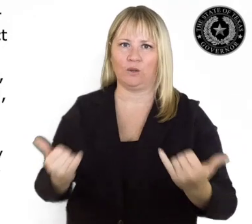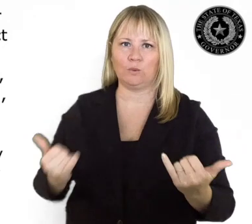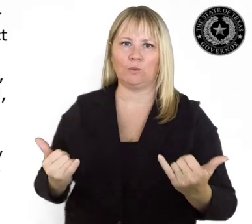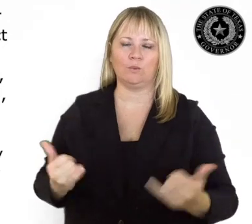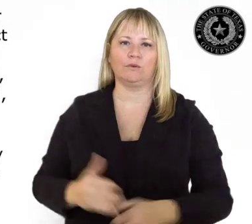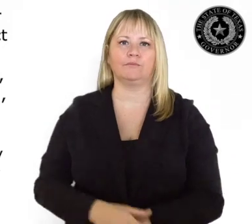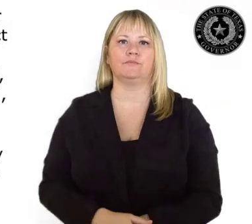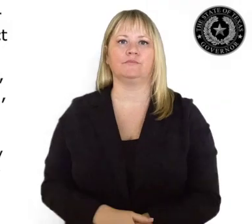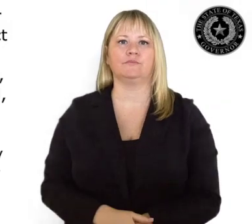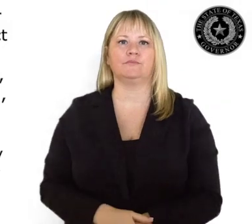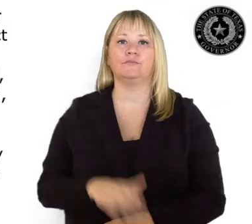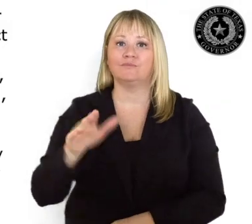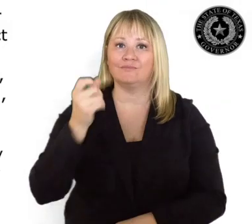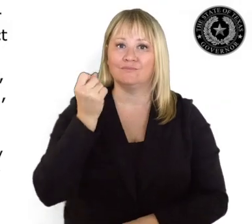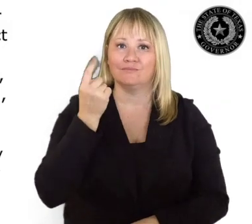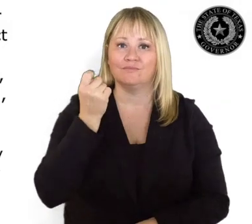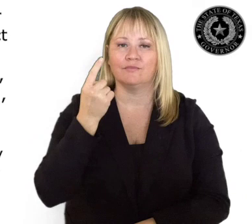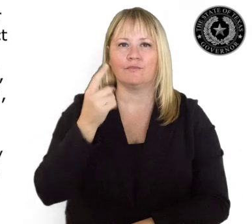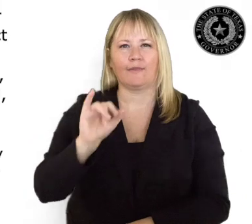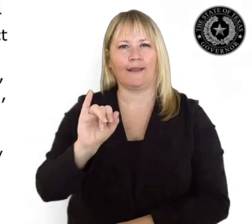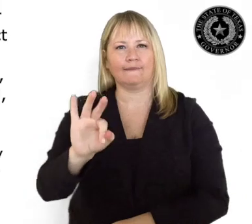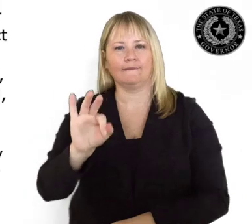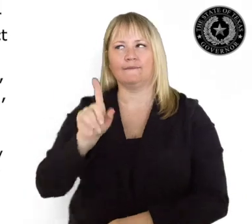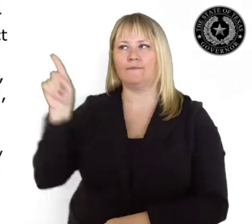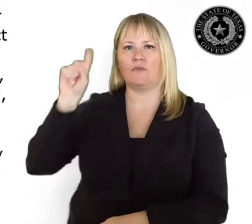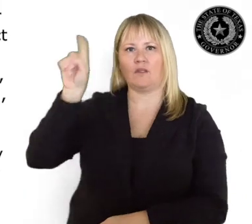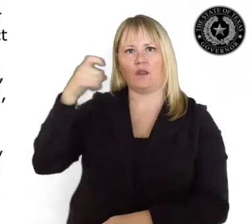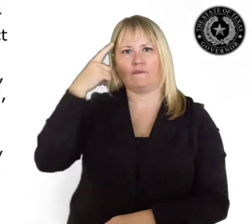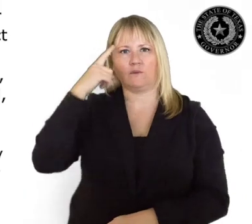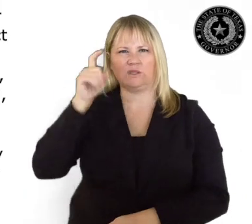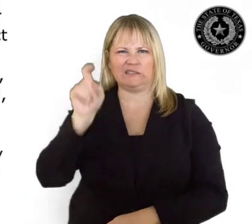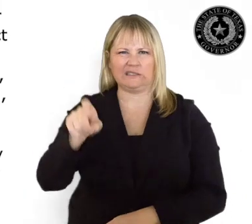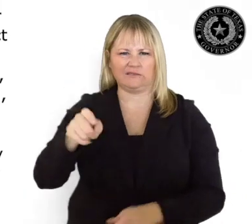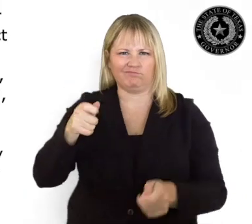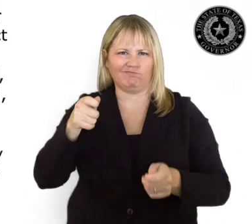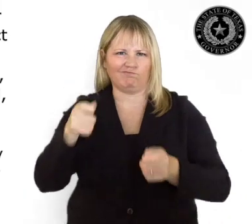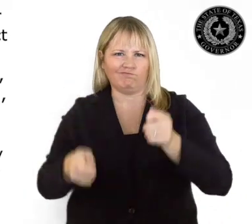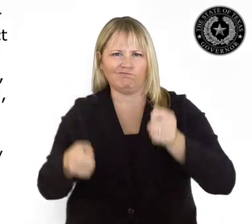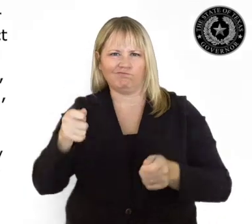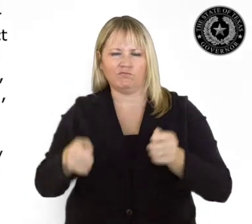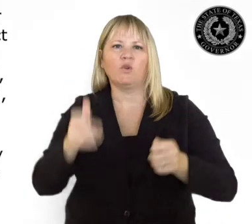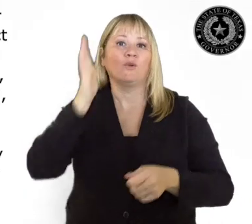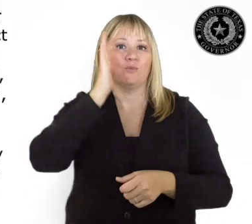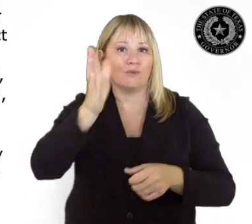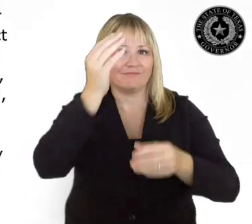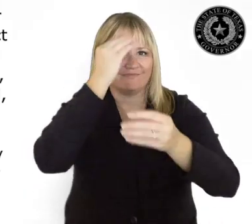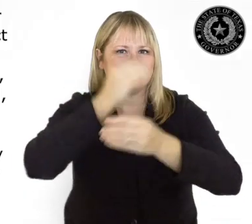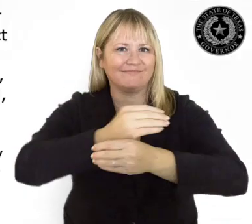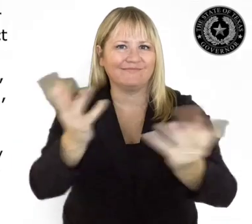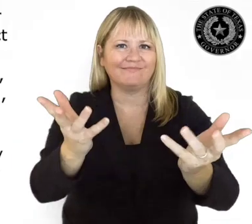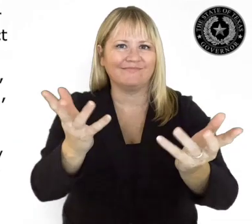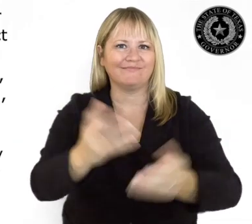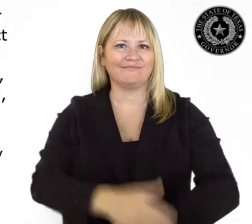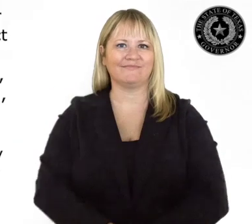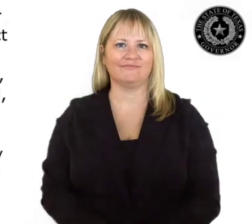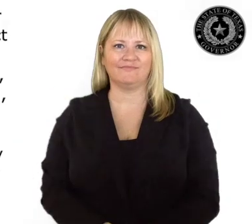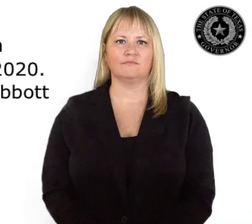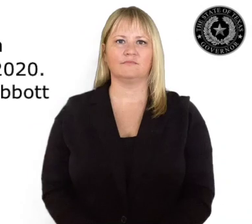Governor. This executive order may also be amended by proclamation of the Governor.